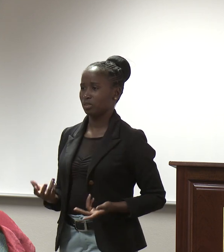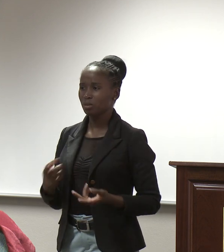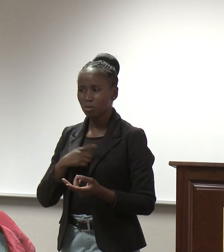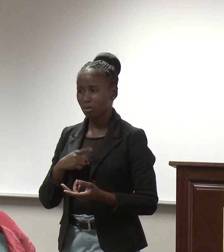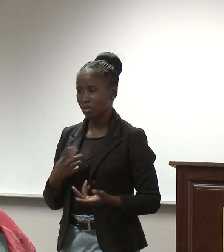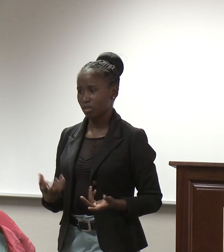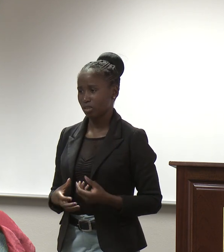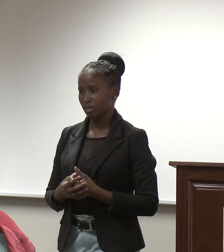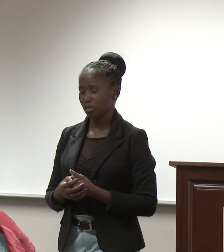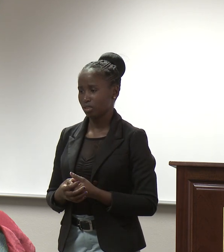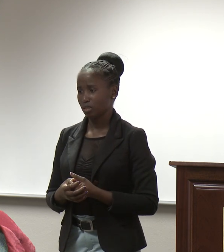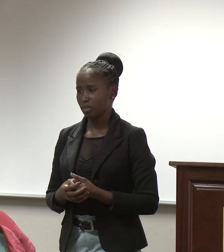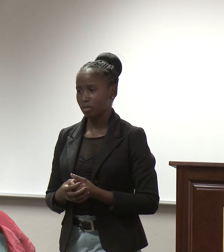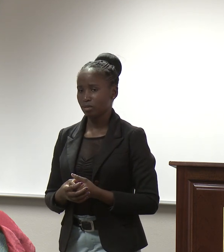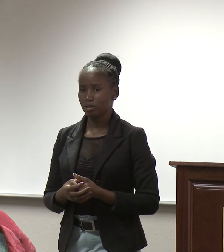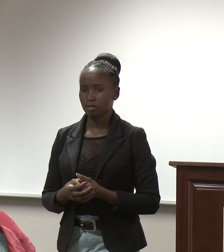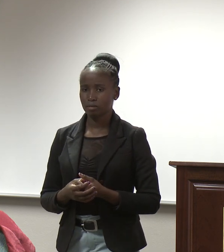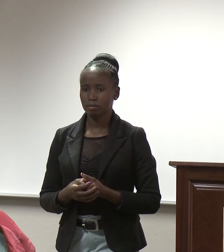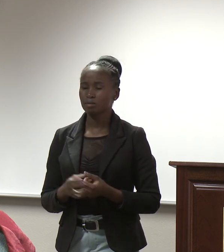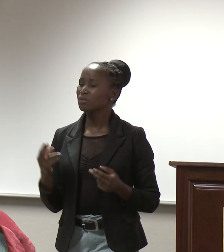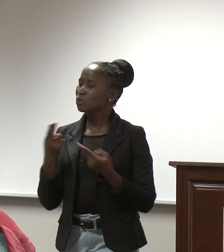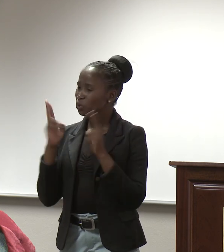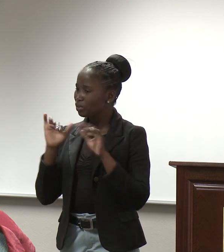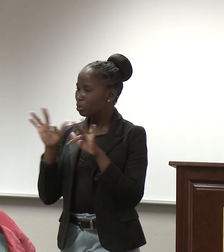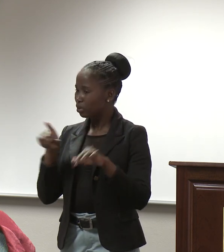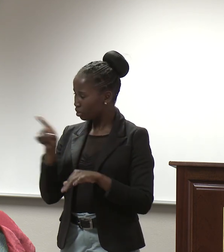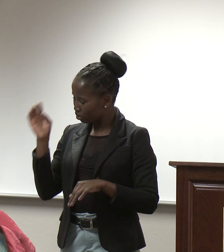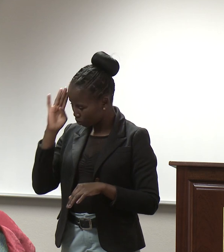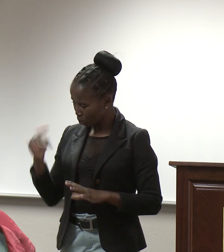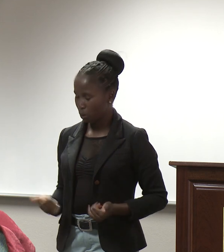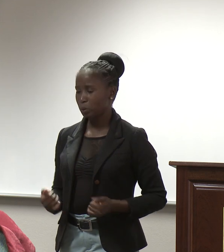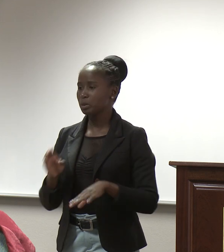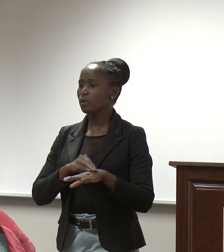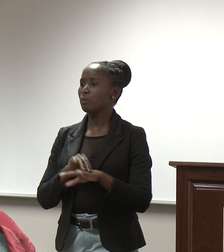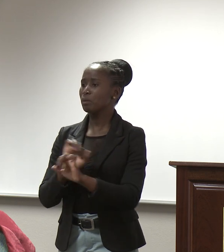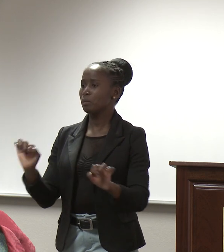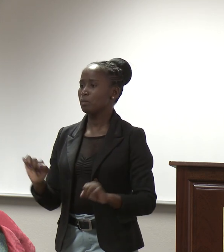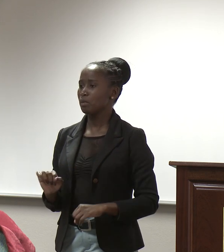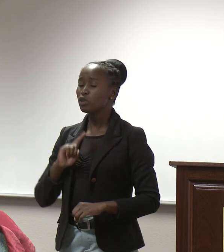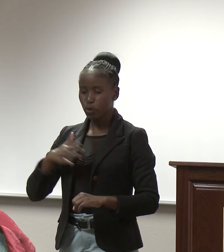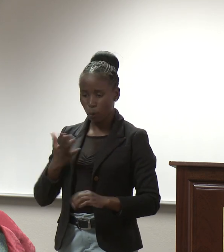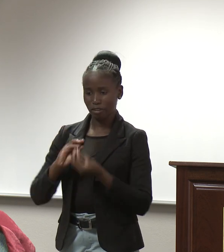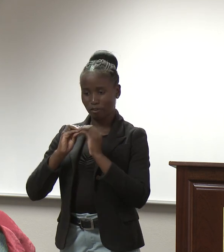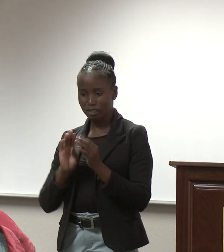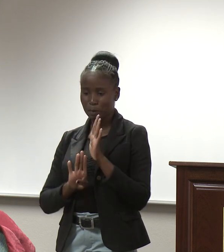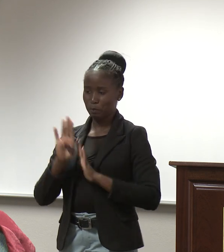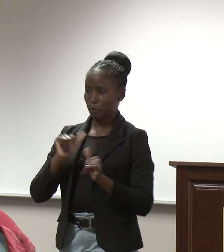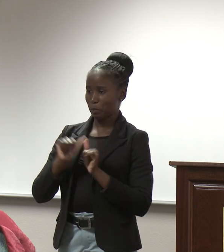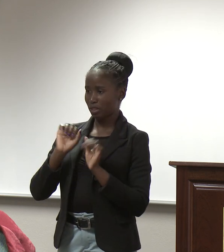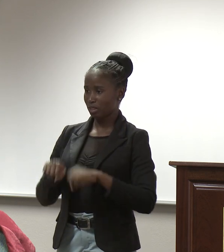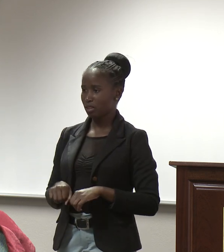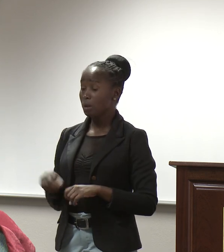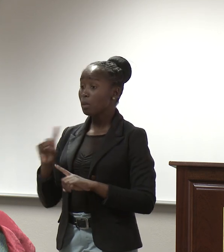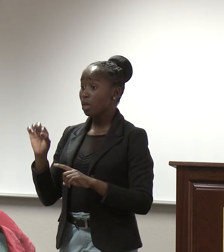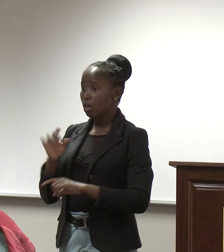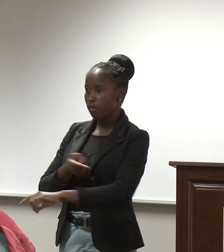all these problems. We university people, we know all these problems, and we want to be better. But once they come to power, the first